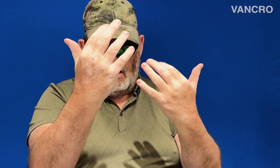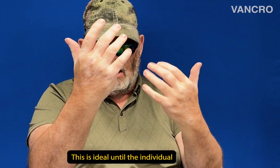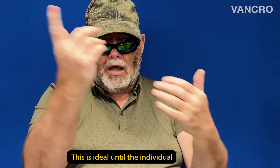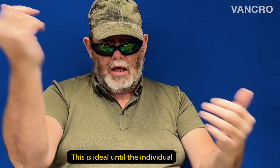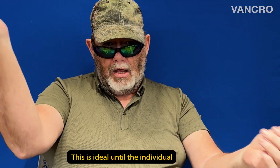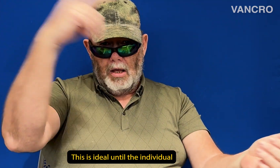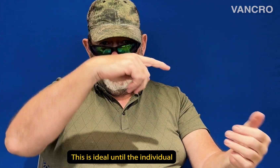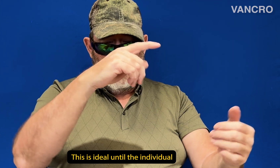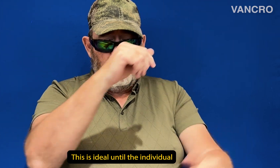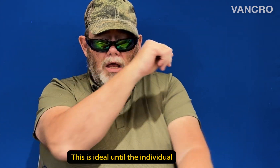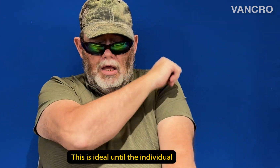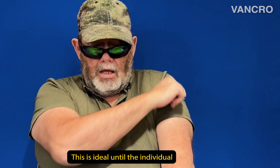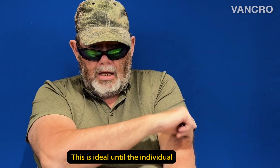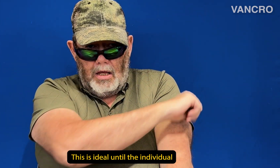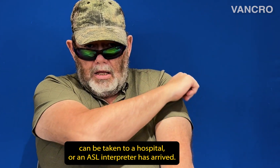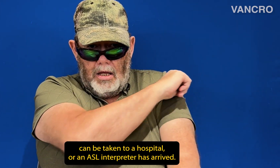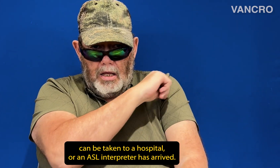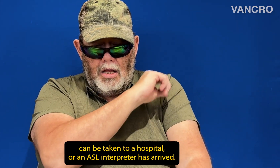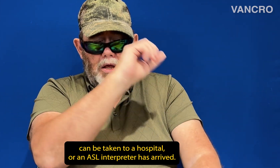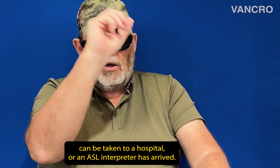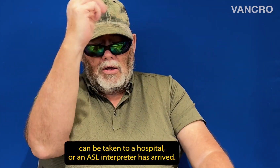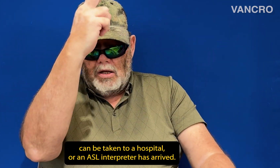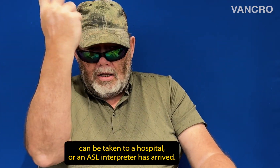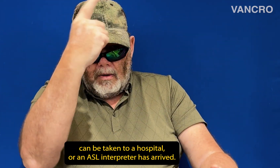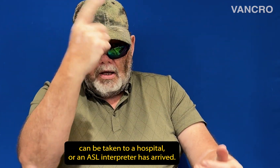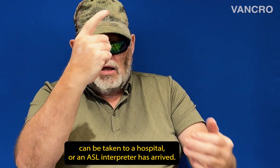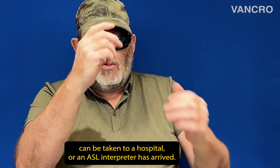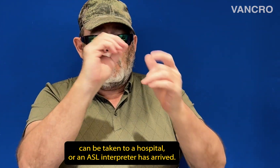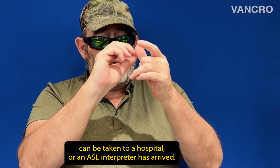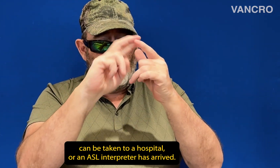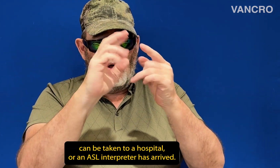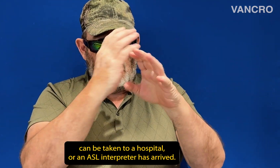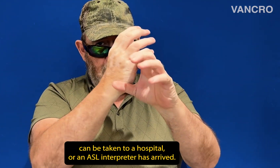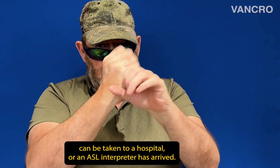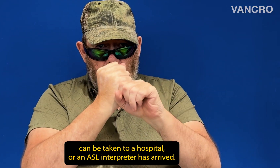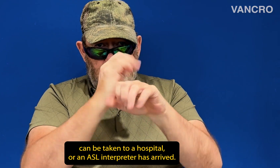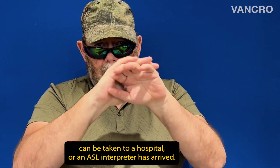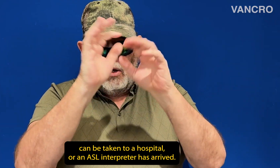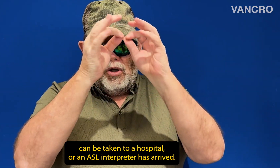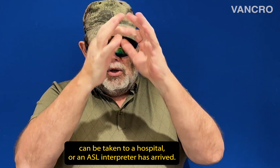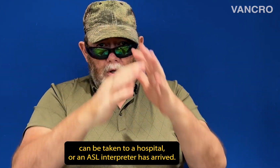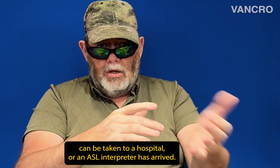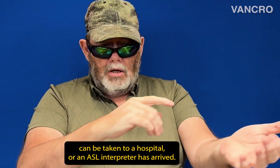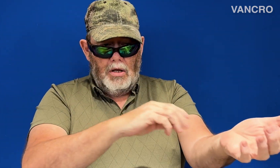This is ideal until the individual can be taken to a hospital or an ASL interpreter has arrived.